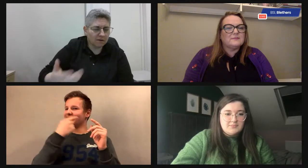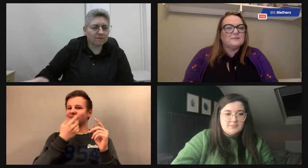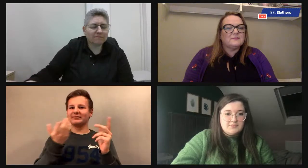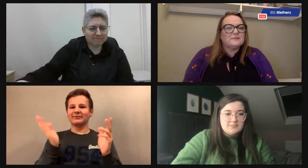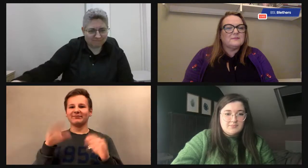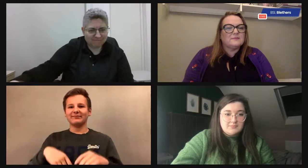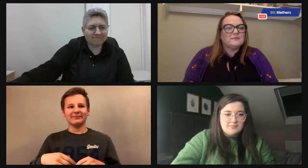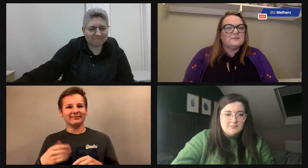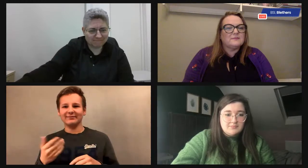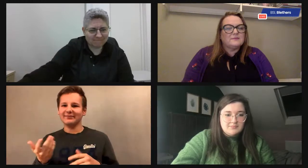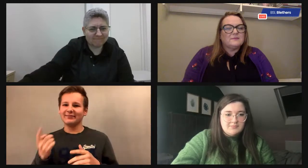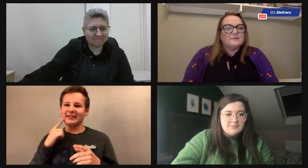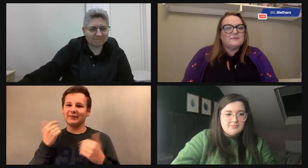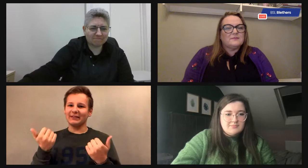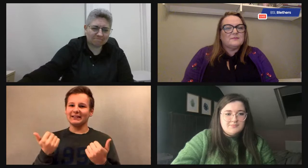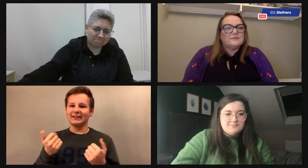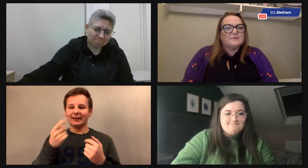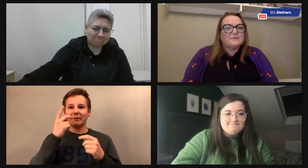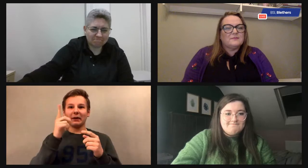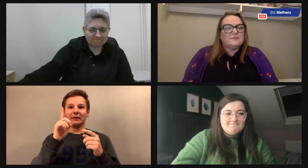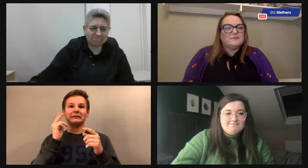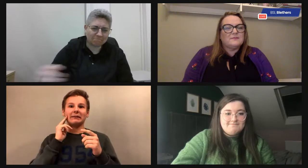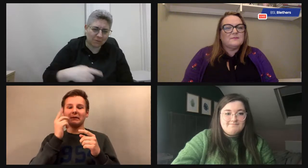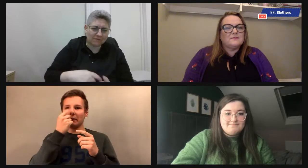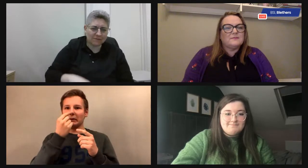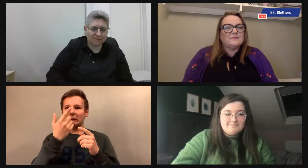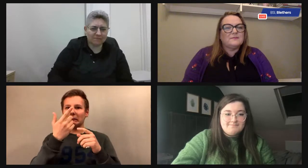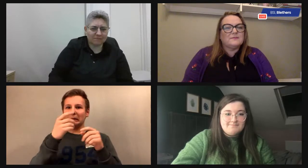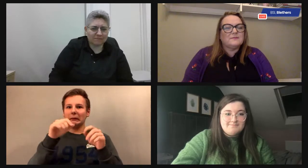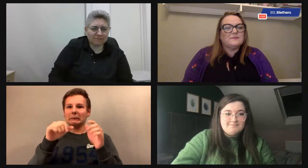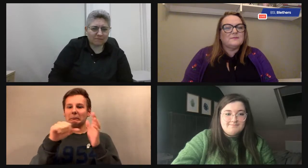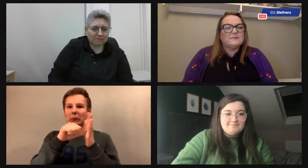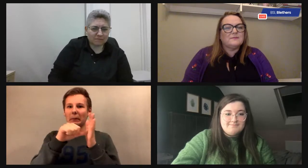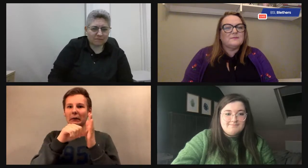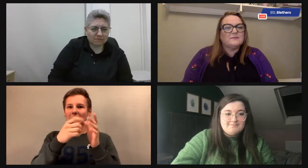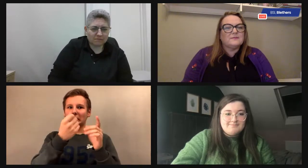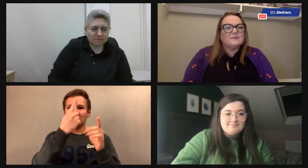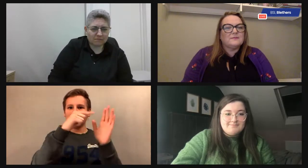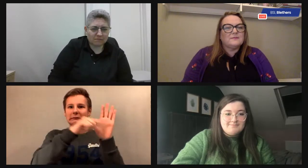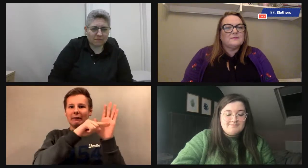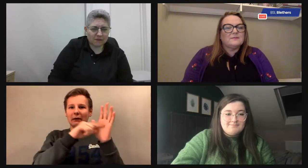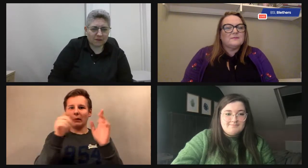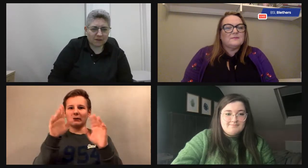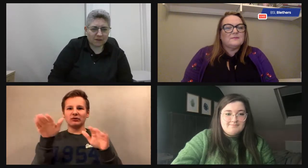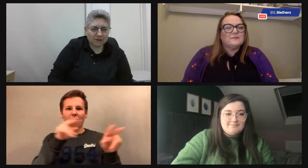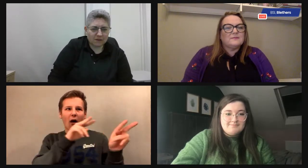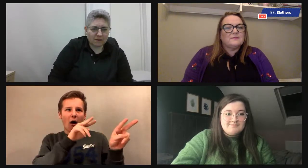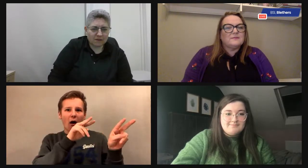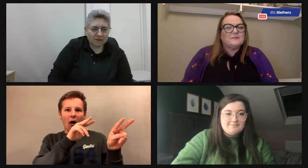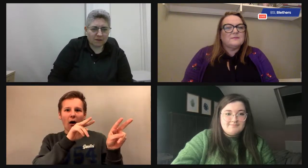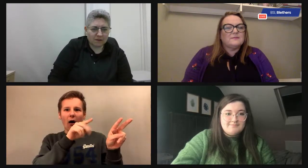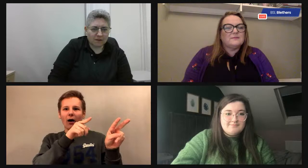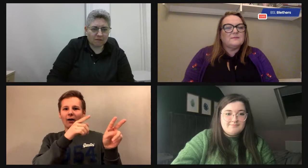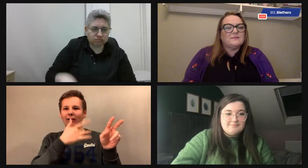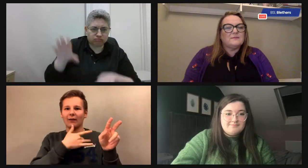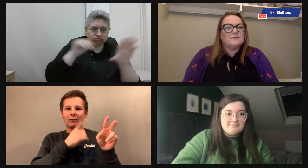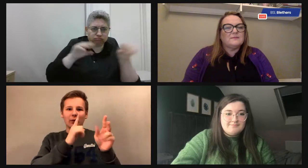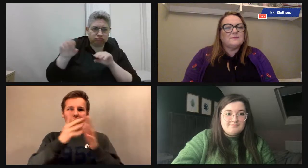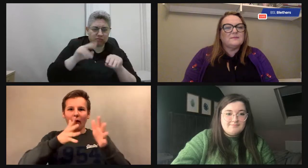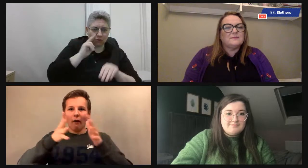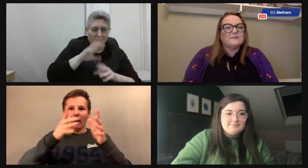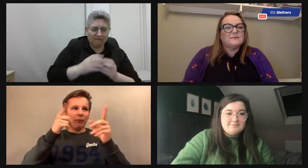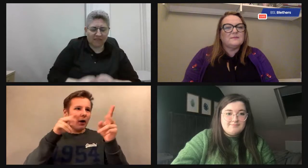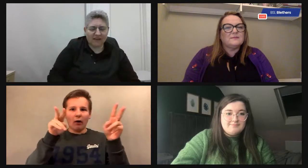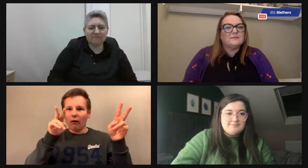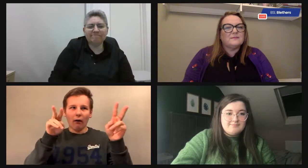people can sometimes whisper to each other, and the young people don't Ignore get them to see it. But if you're young, that can be problematic because children